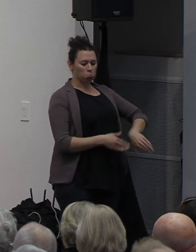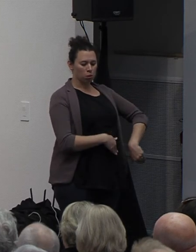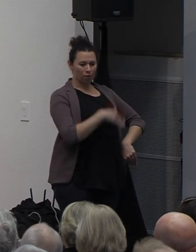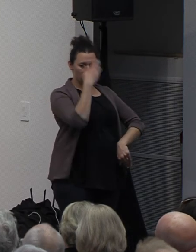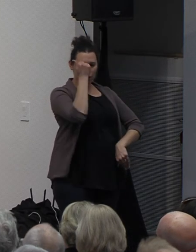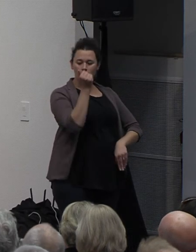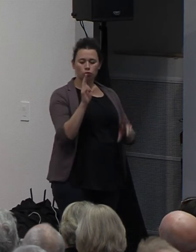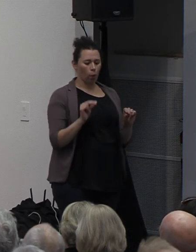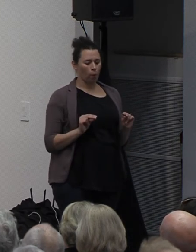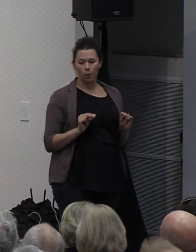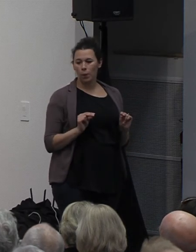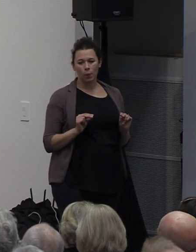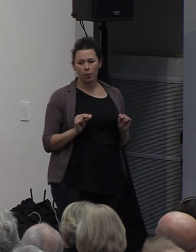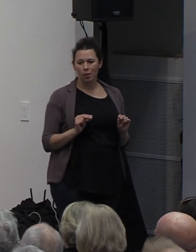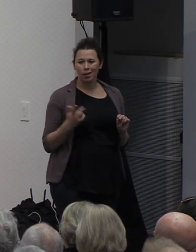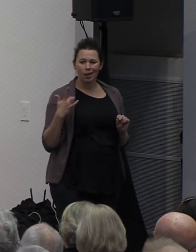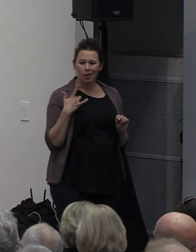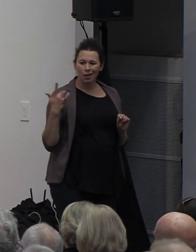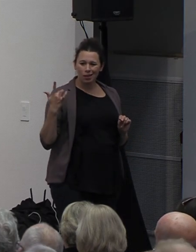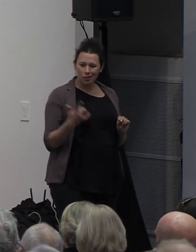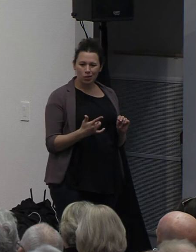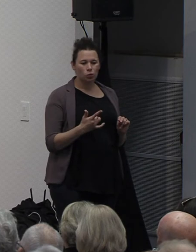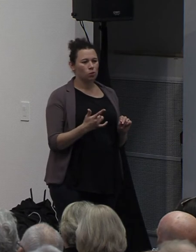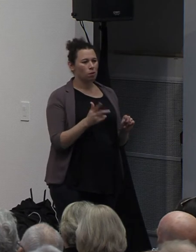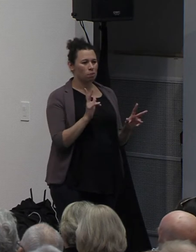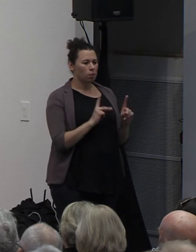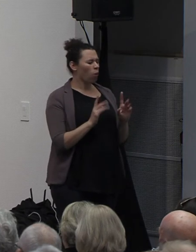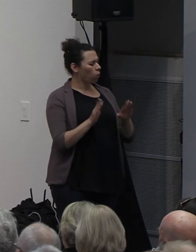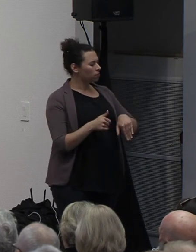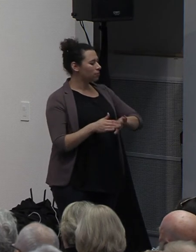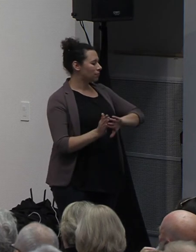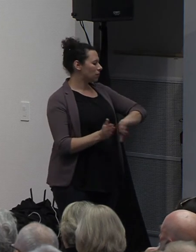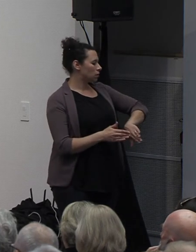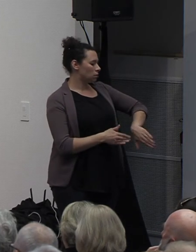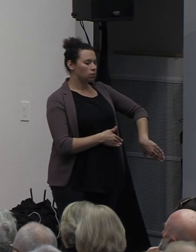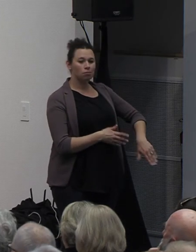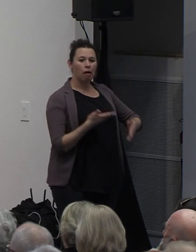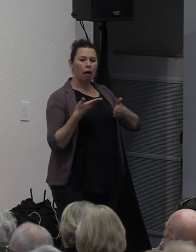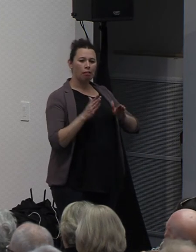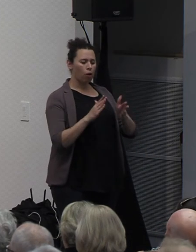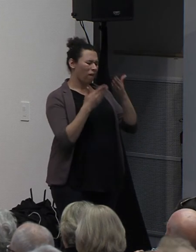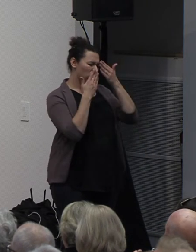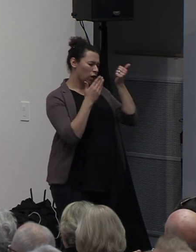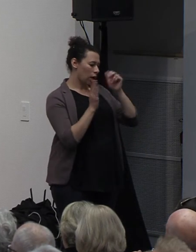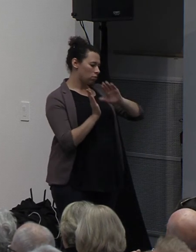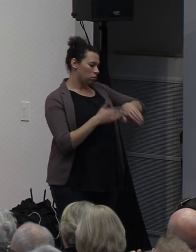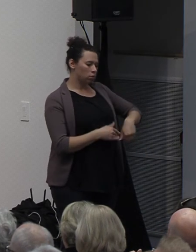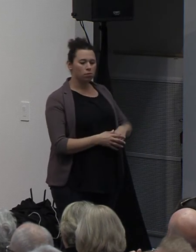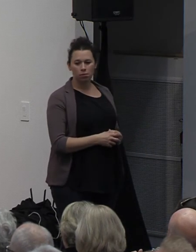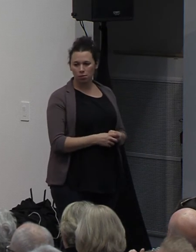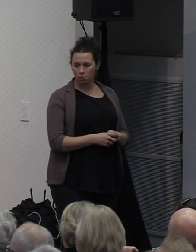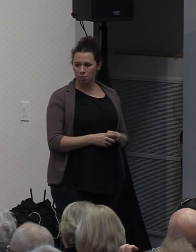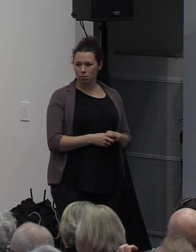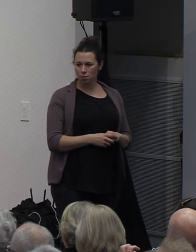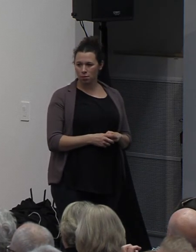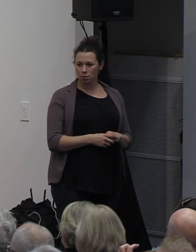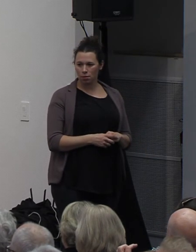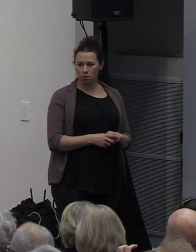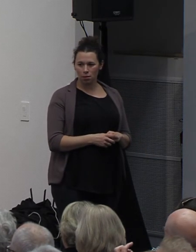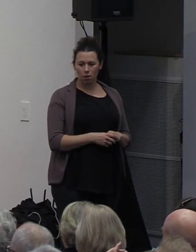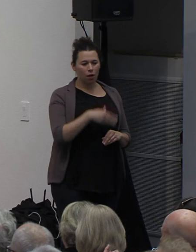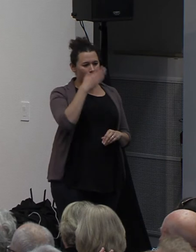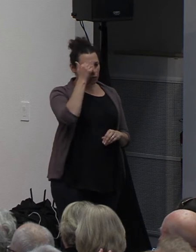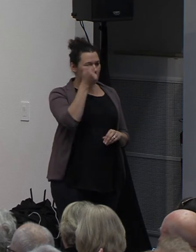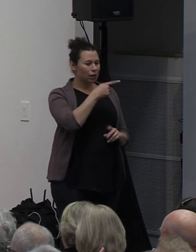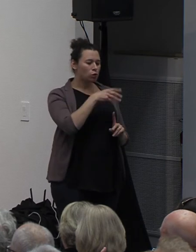relegate those we love to a distant memory, and worse, we allow ourselves to forget those around us as unique